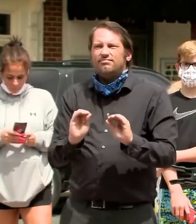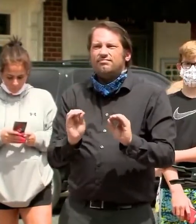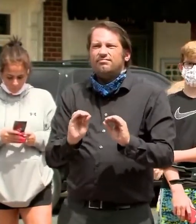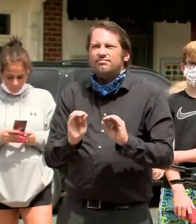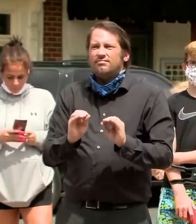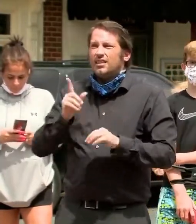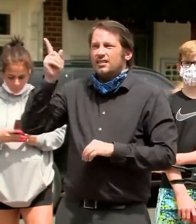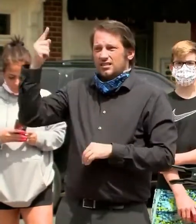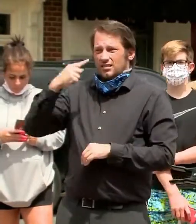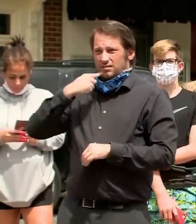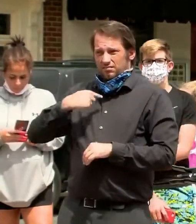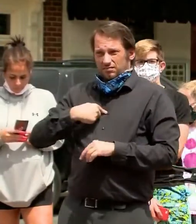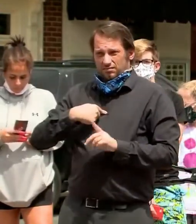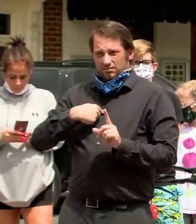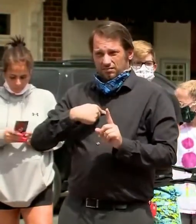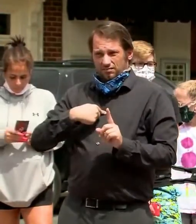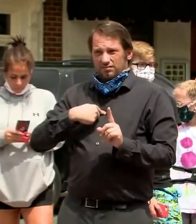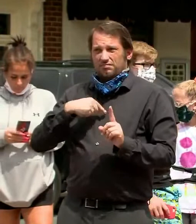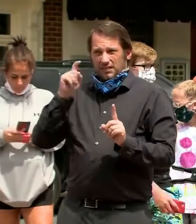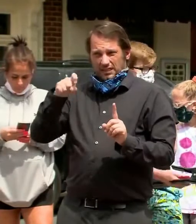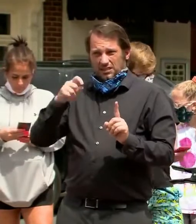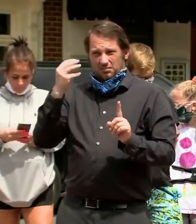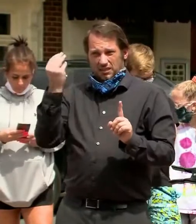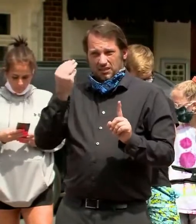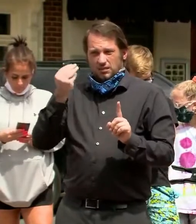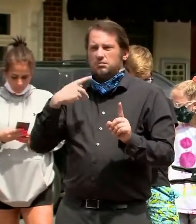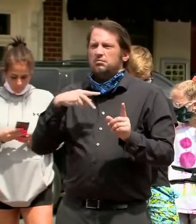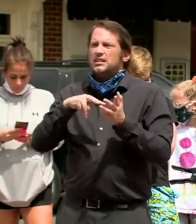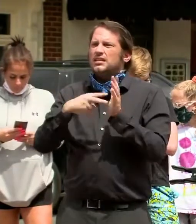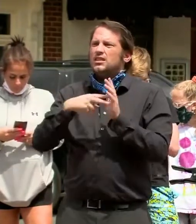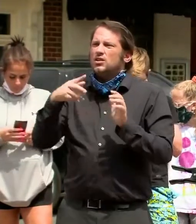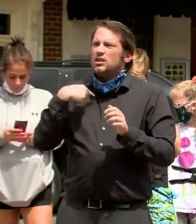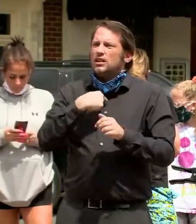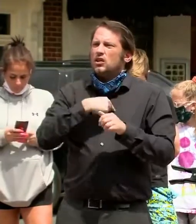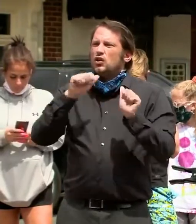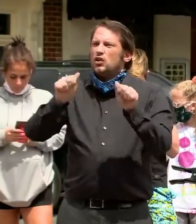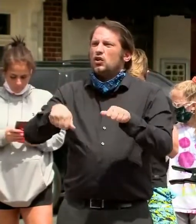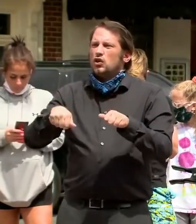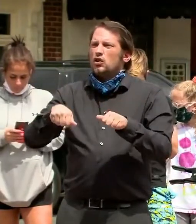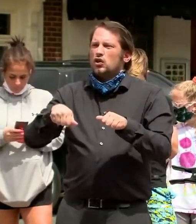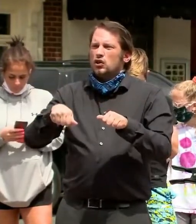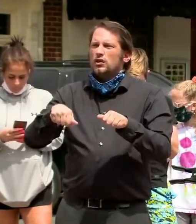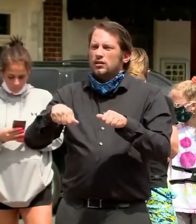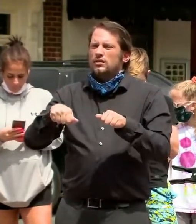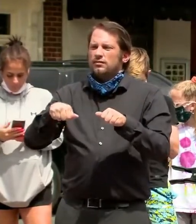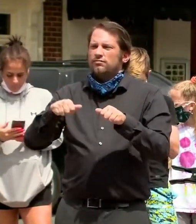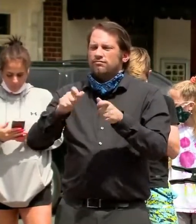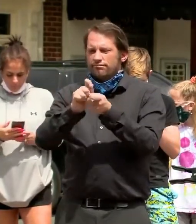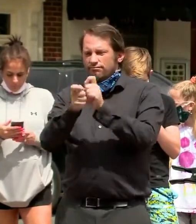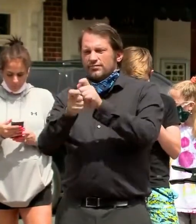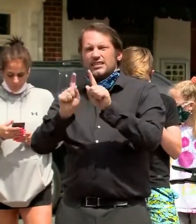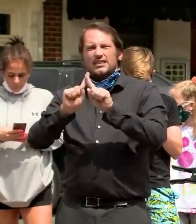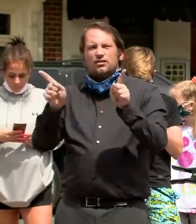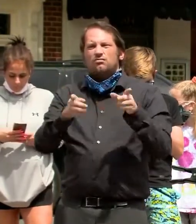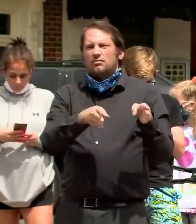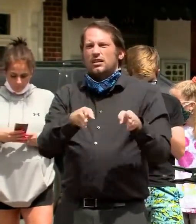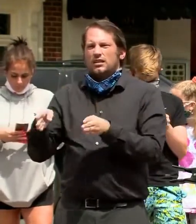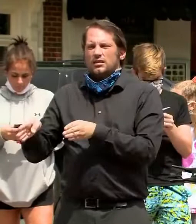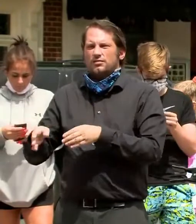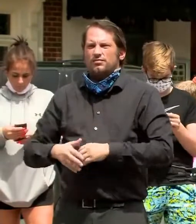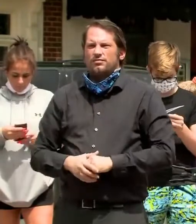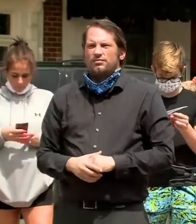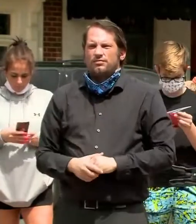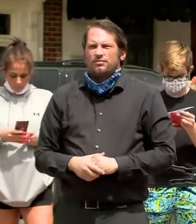do, then we would have been able to incorporate it and probably plan differently. Prince George's County would have